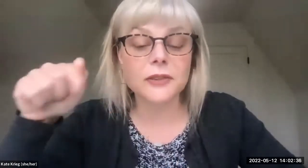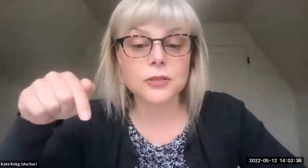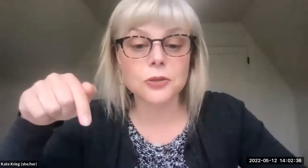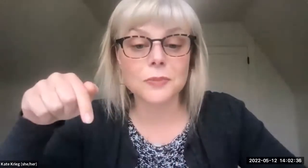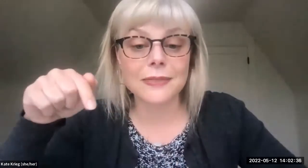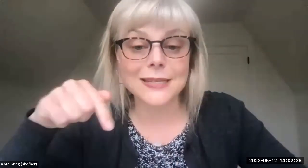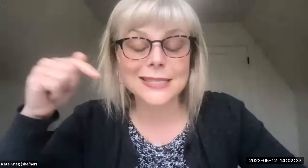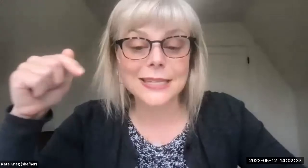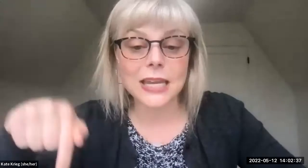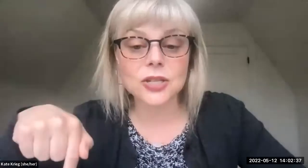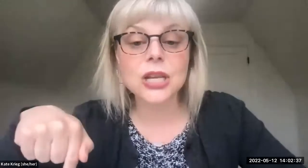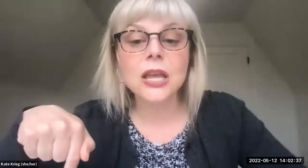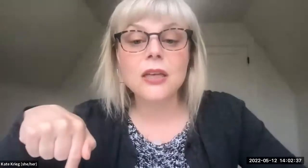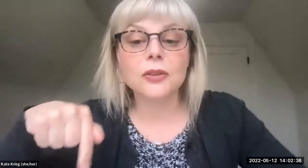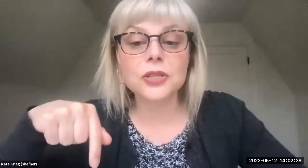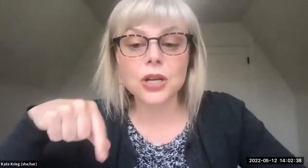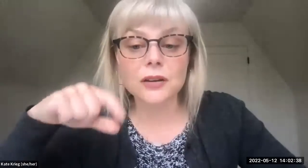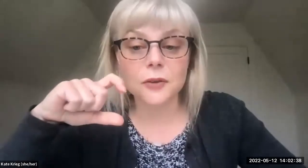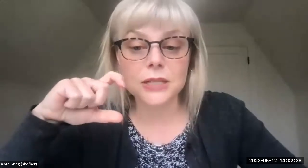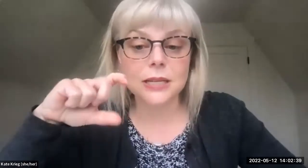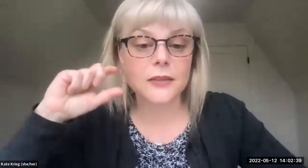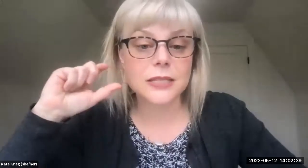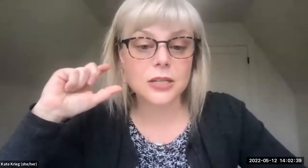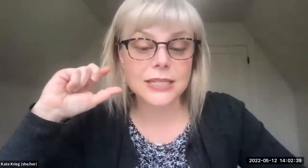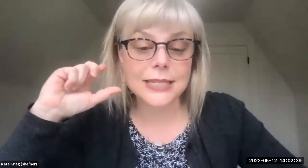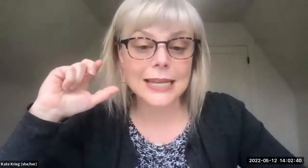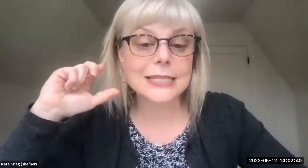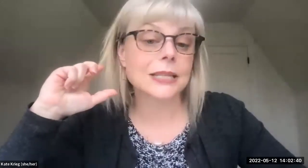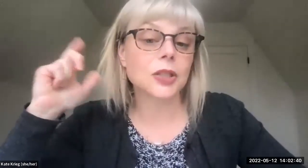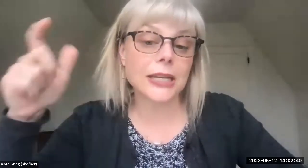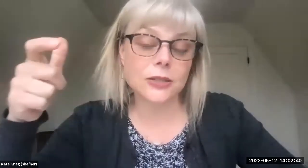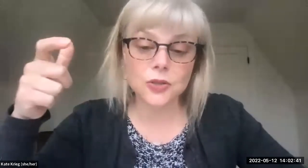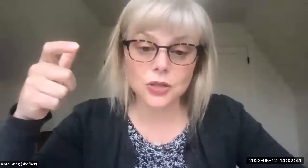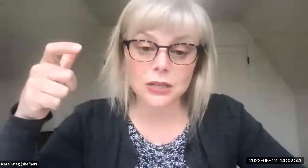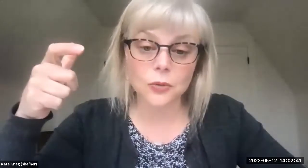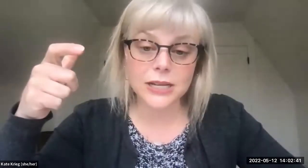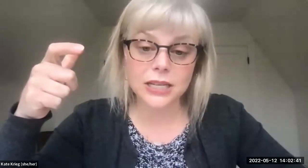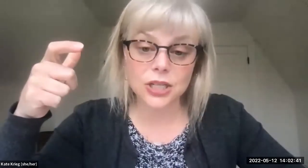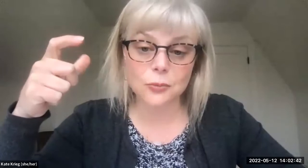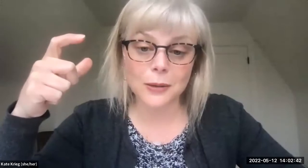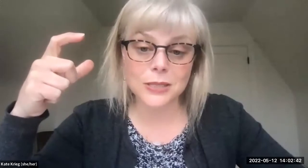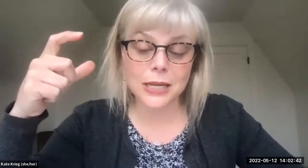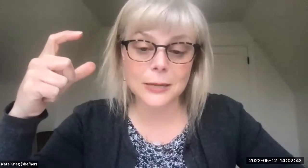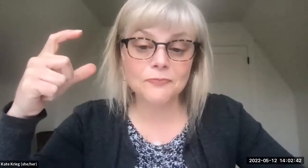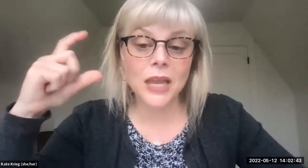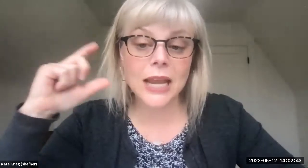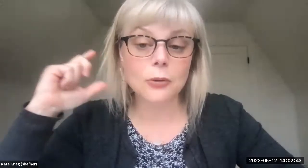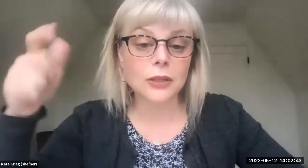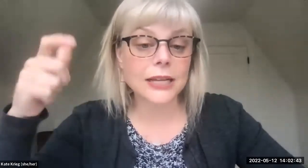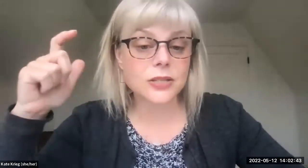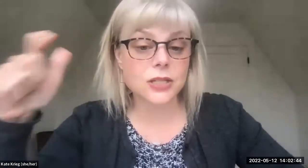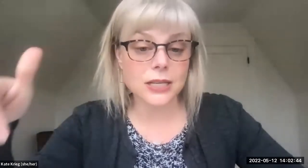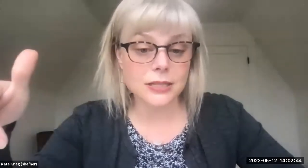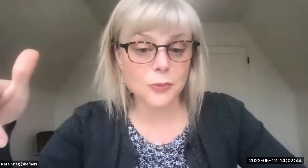Particularly for this group at this stage, they'll start focusing on the CRT tenets and looking at new student orientation website and